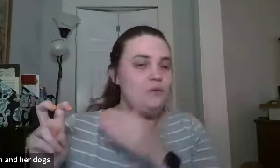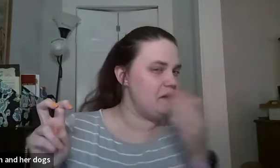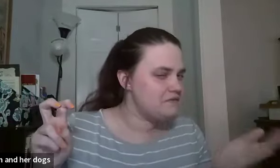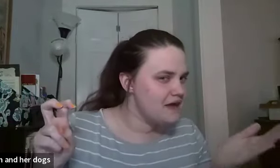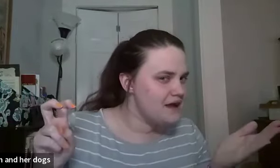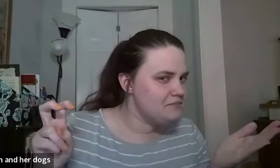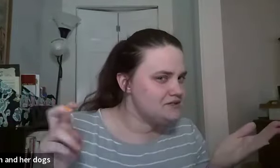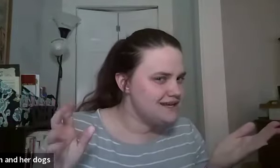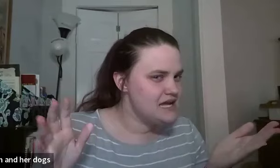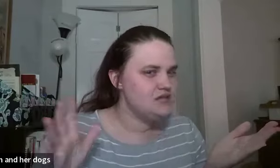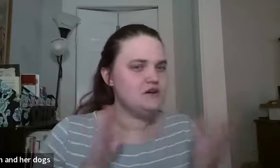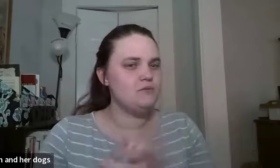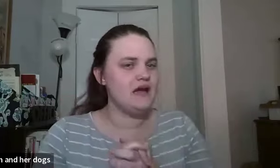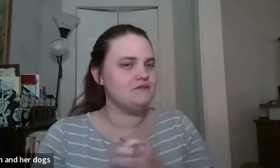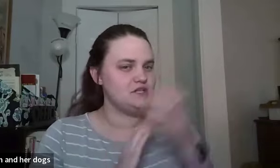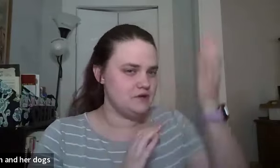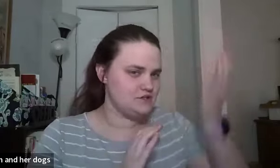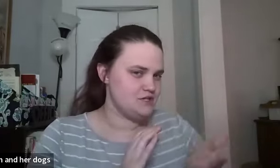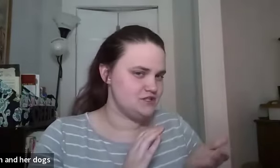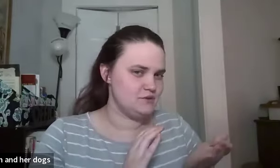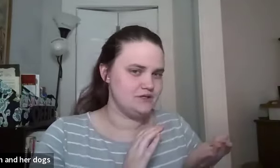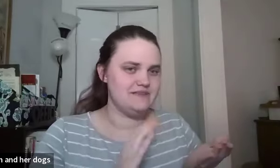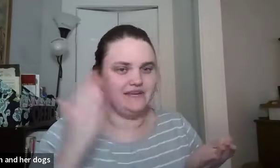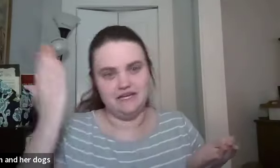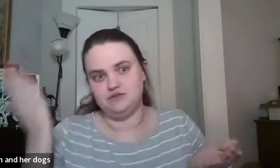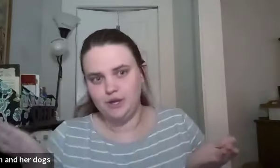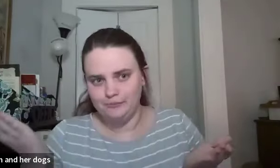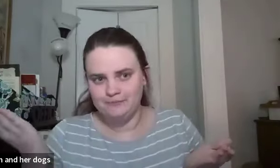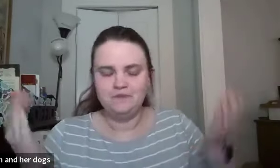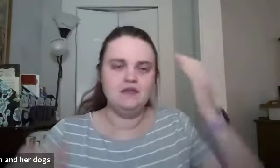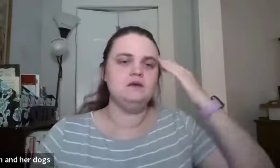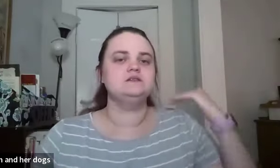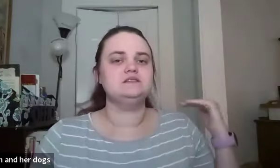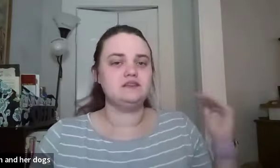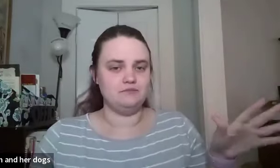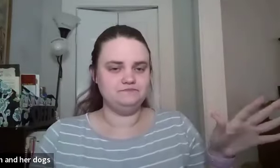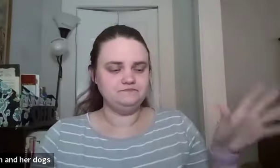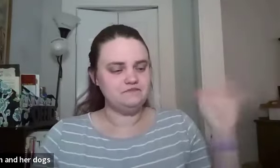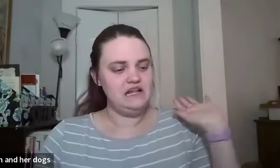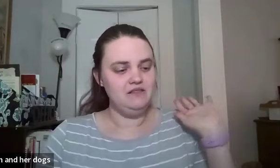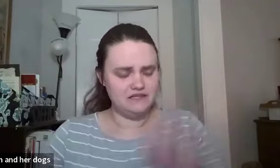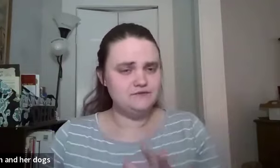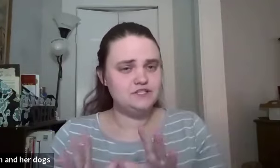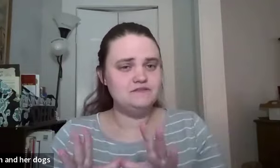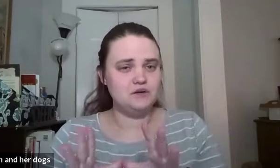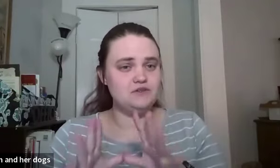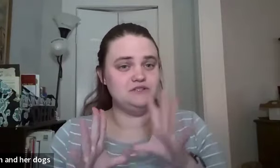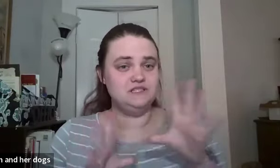with that per se. We have our WH question words and then yes or no. So let's first off start with our